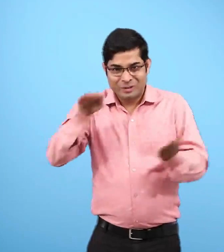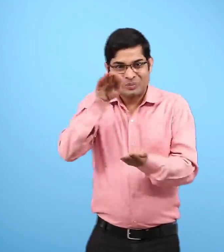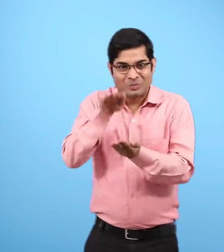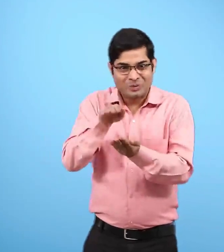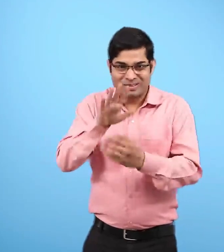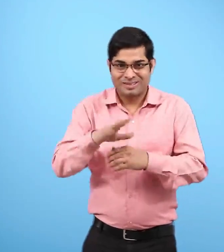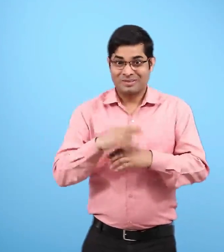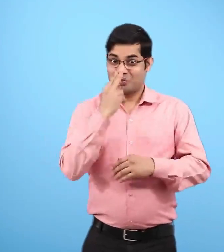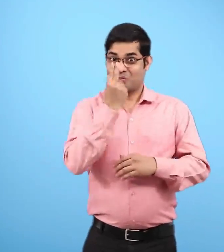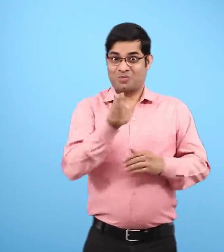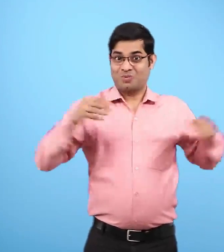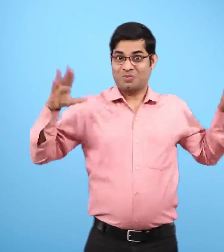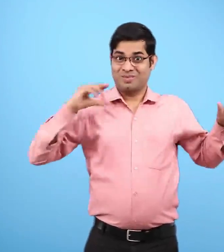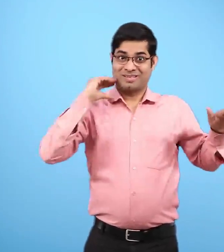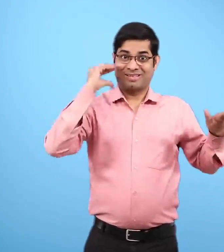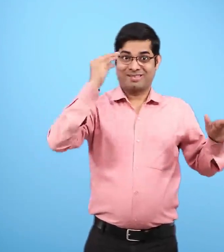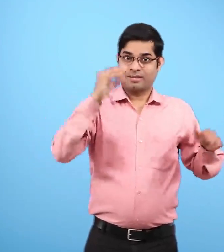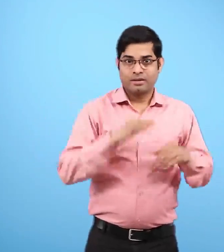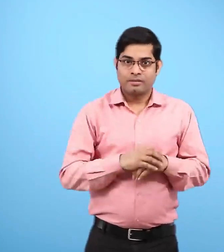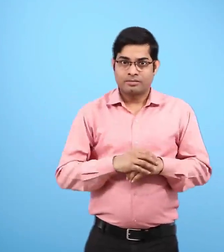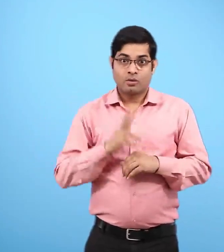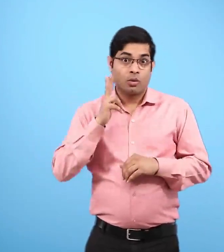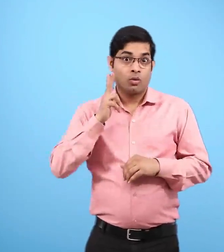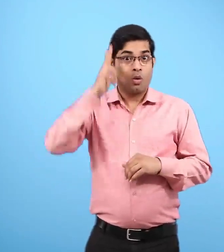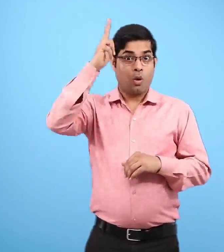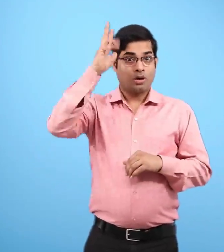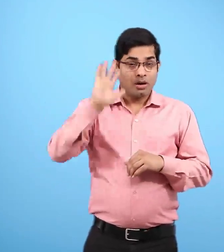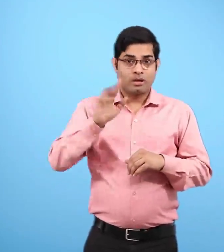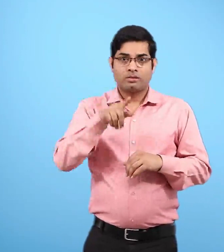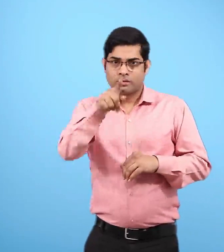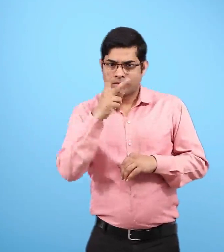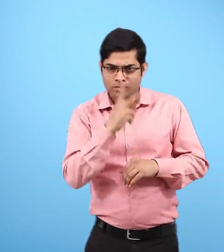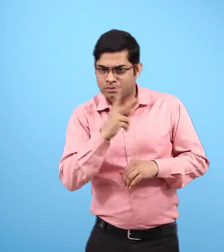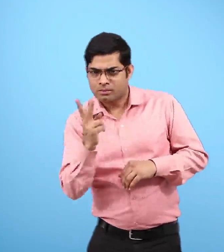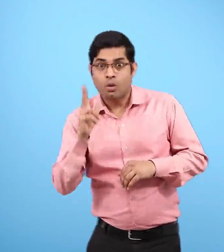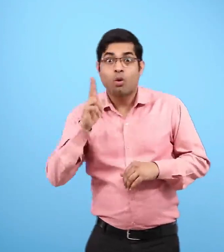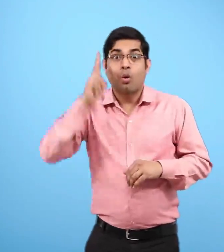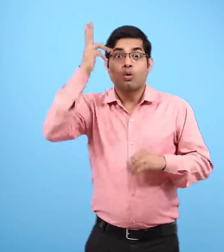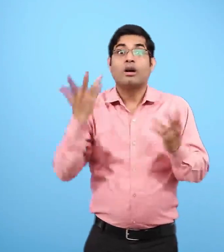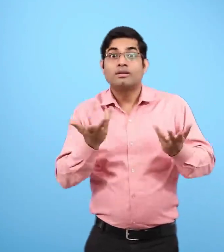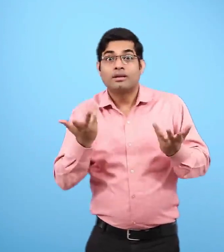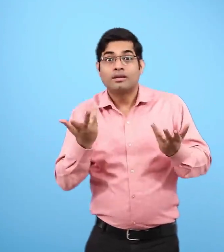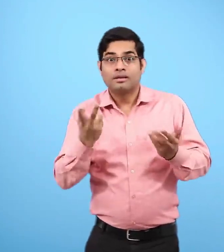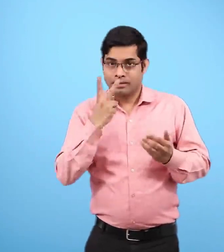swan. You have to tell which one is